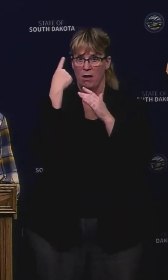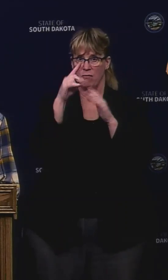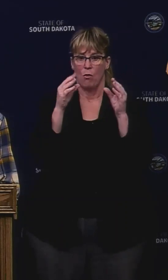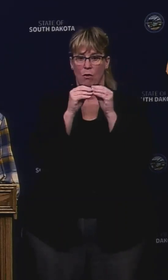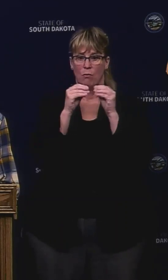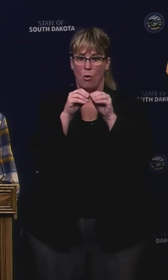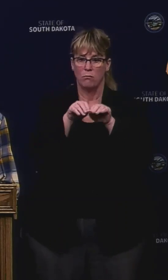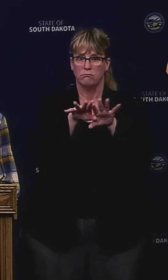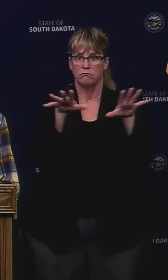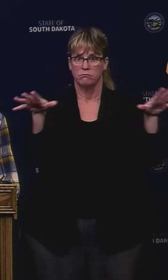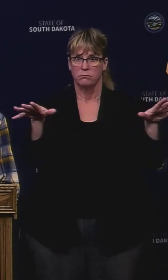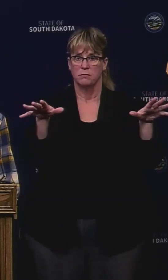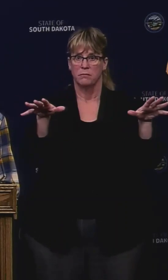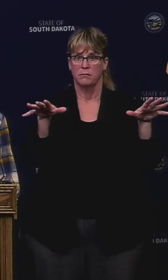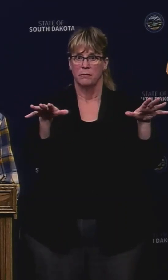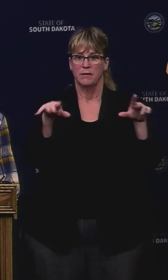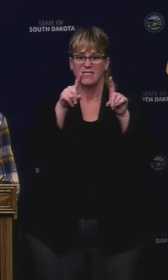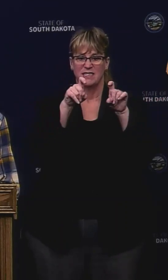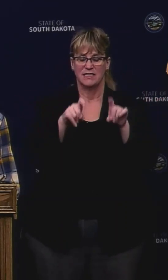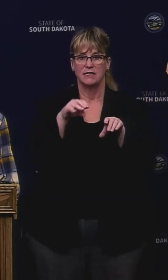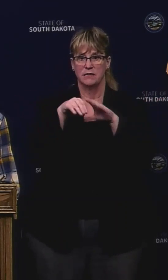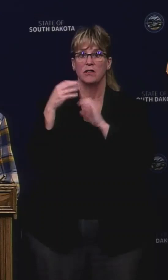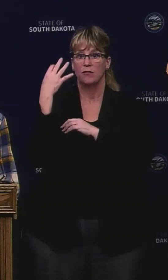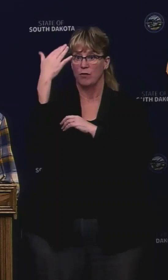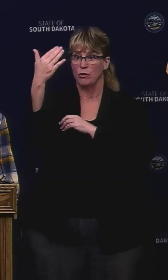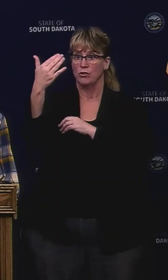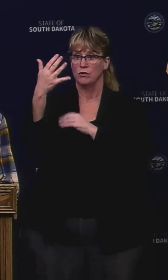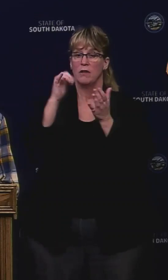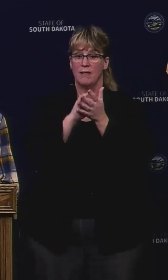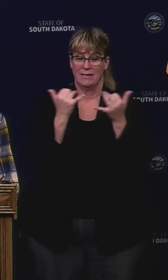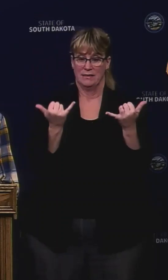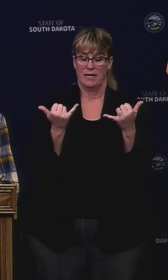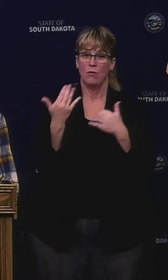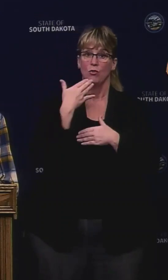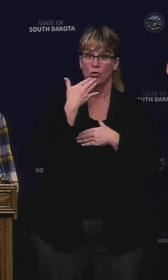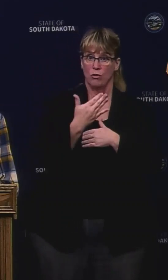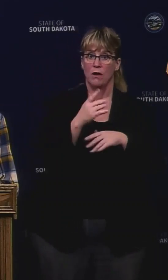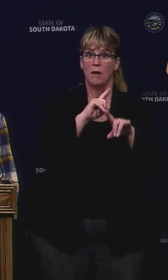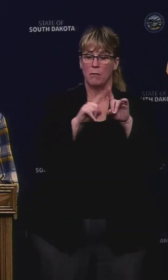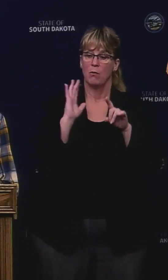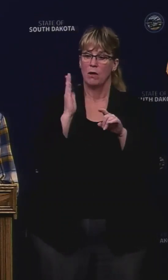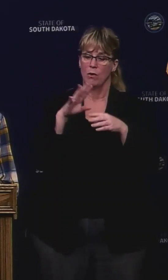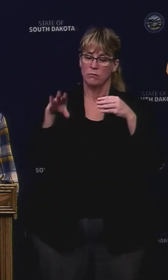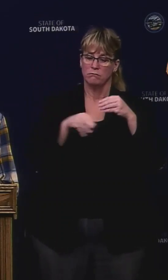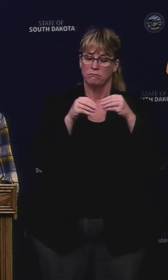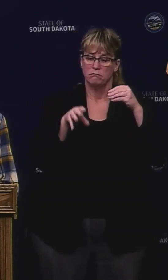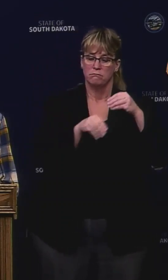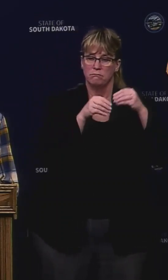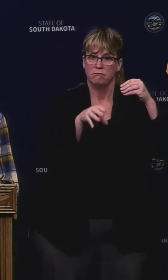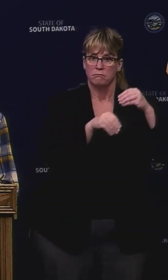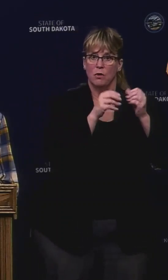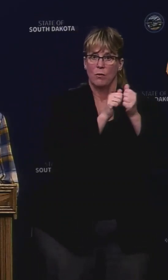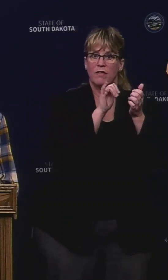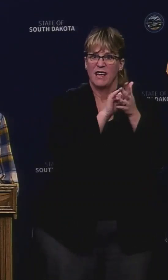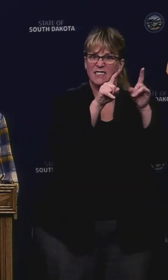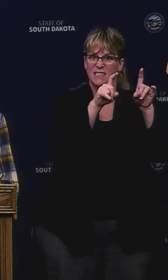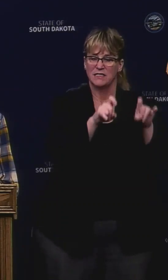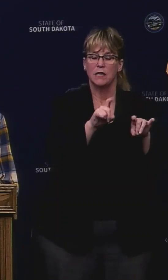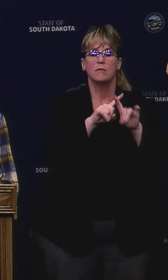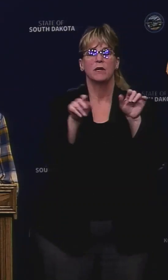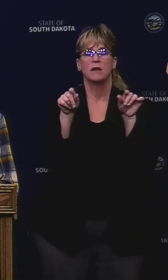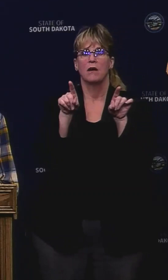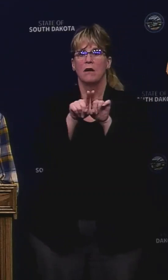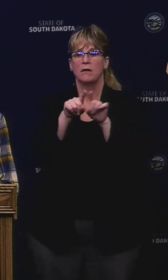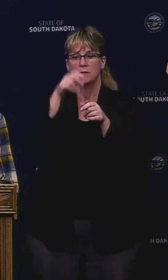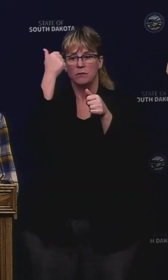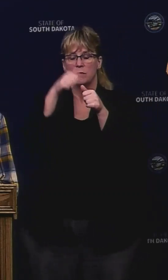broader, more widespread testing in the future, that we're doing well today, but we're only going to build on that. And that also, I want to remind